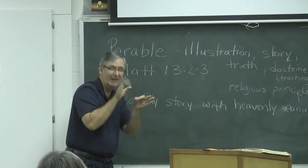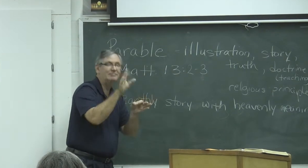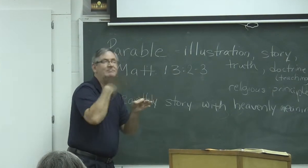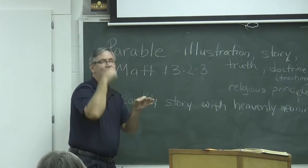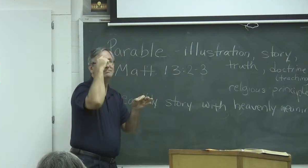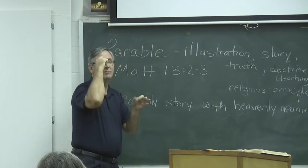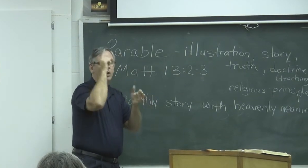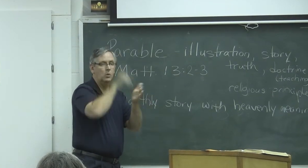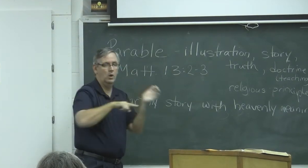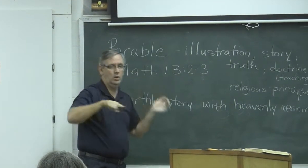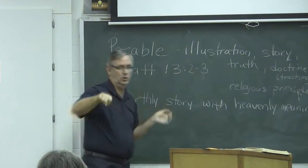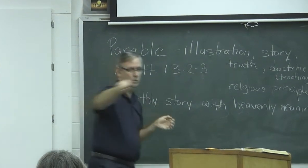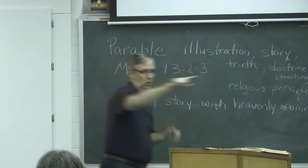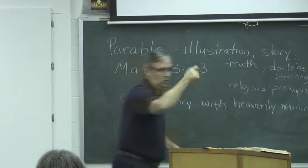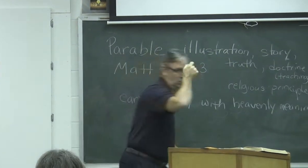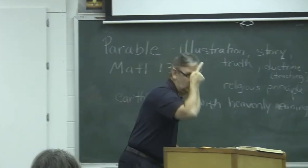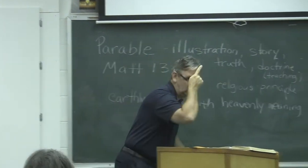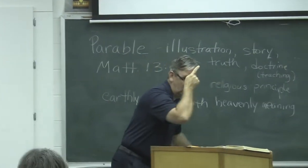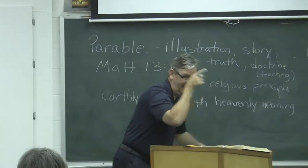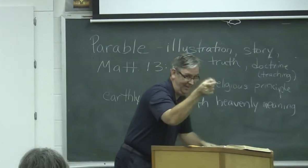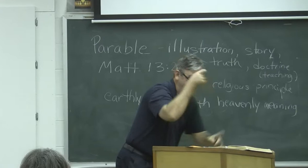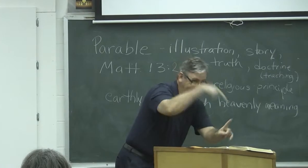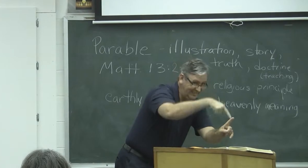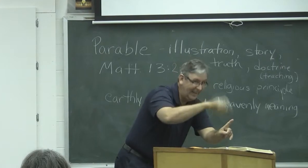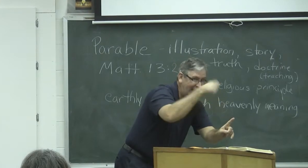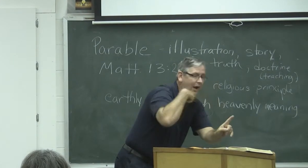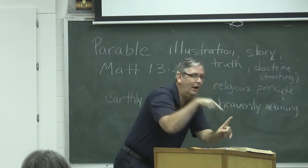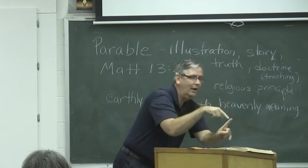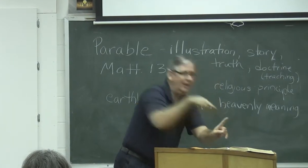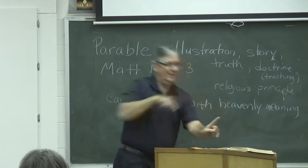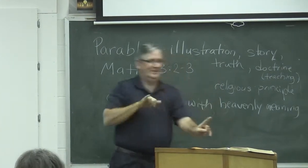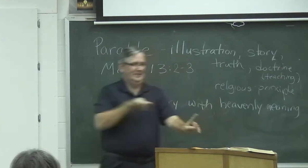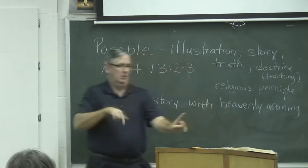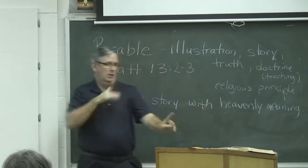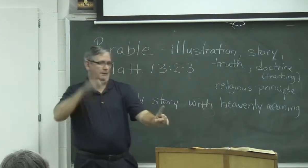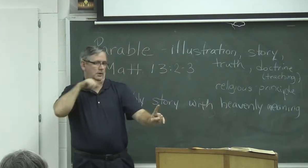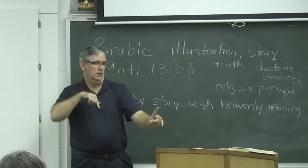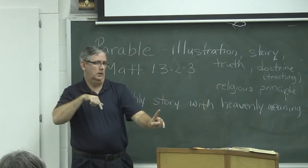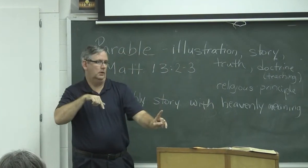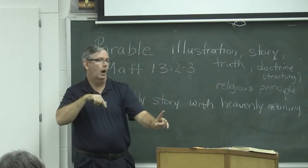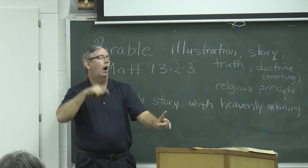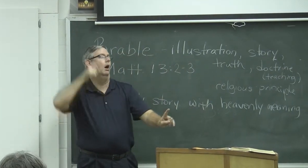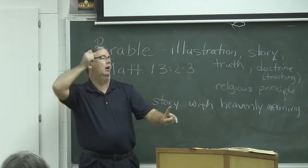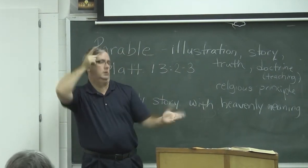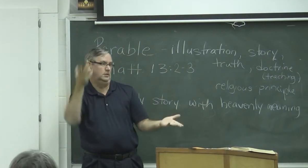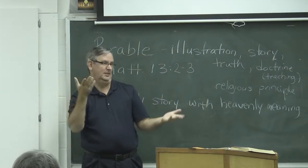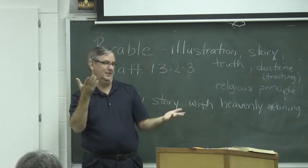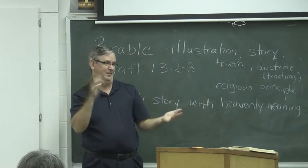Jesus was trying many times to give them people a hard saying, so he would use, instead of doing that, he would use the